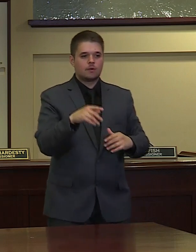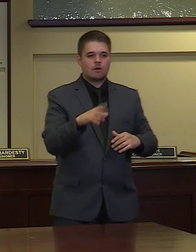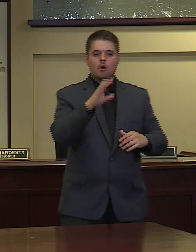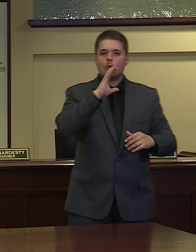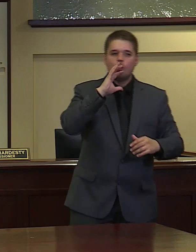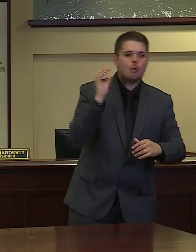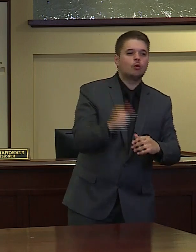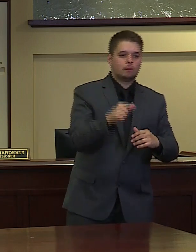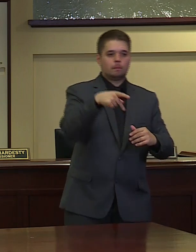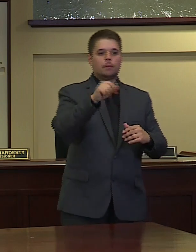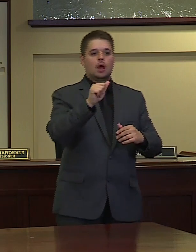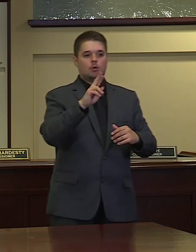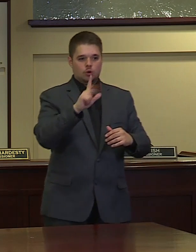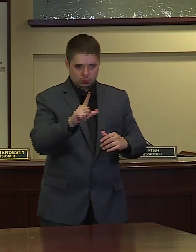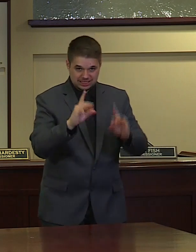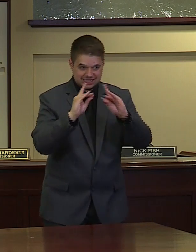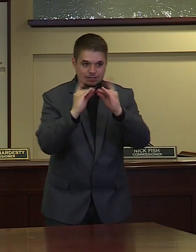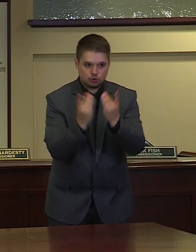and then to downtown.